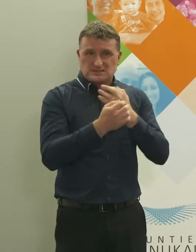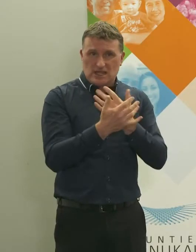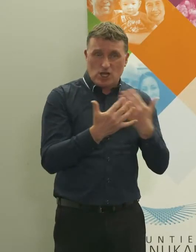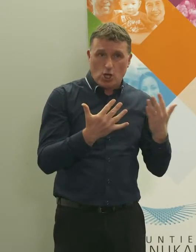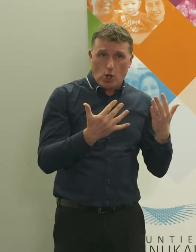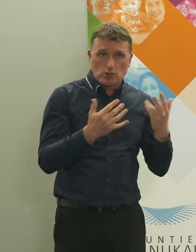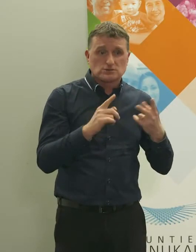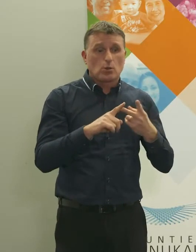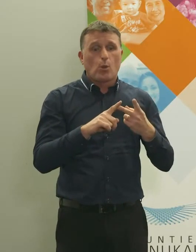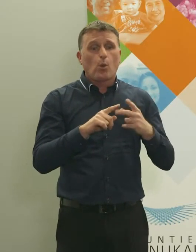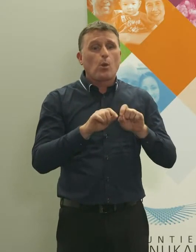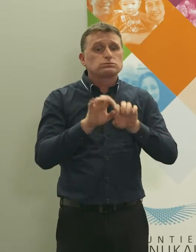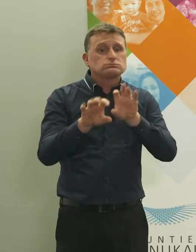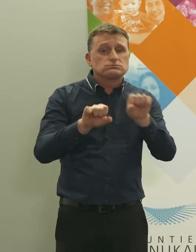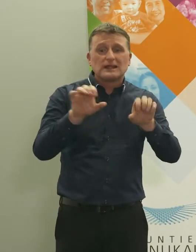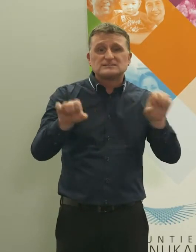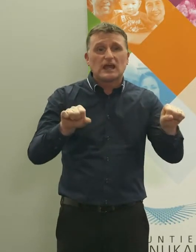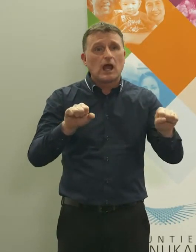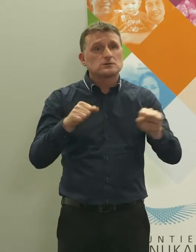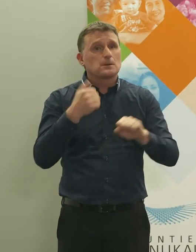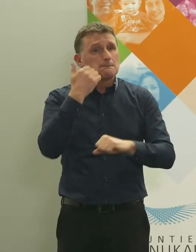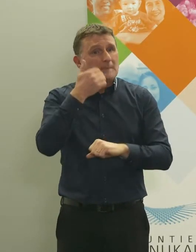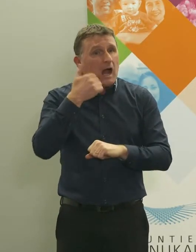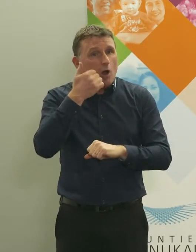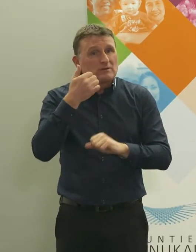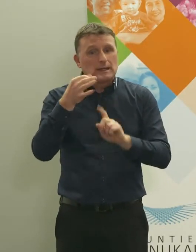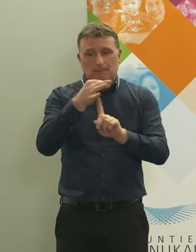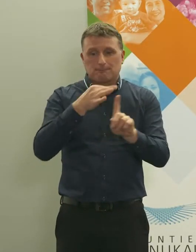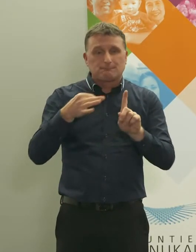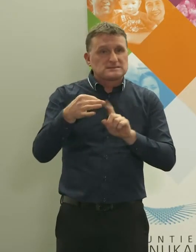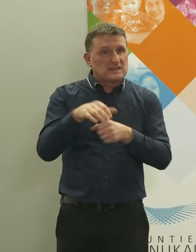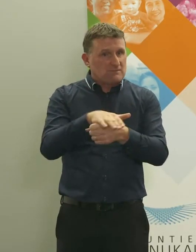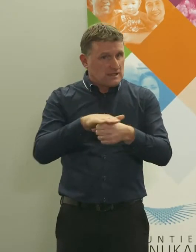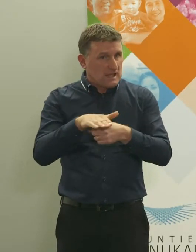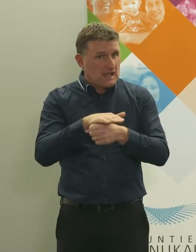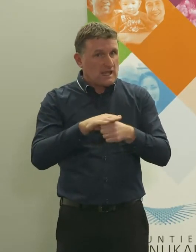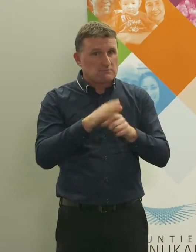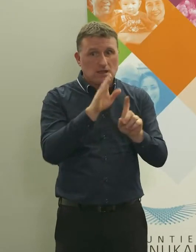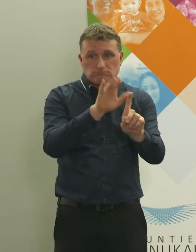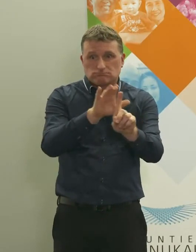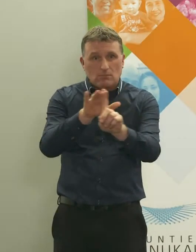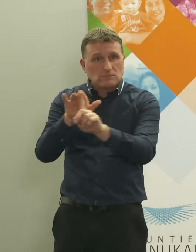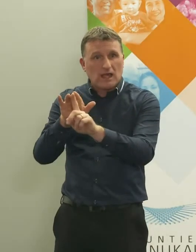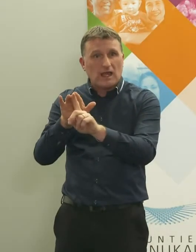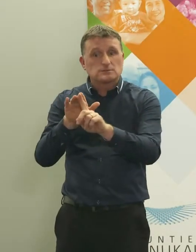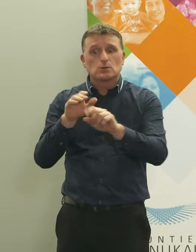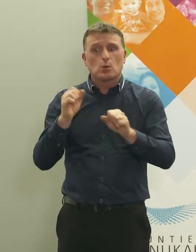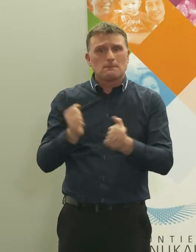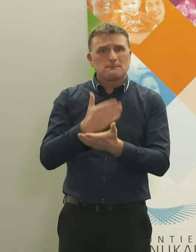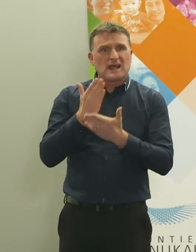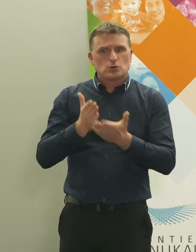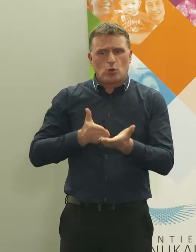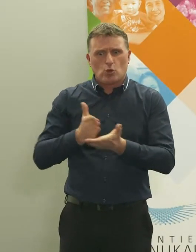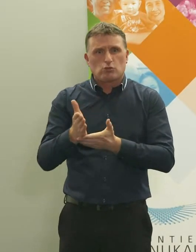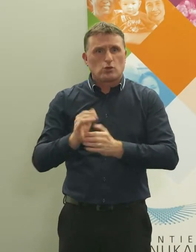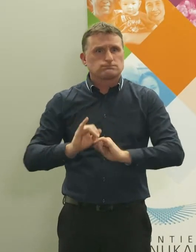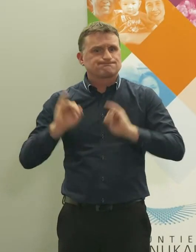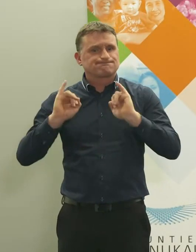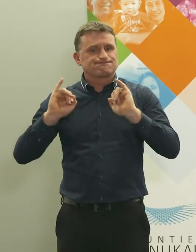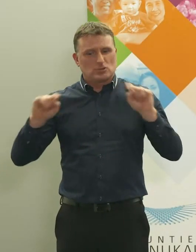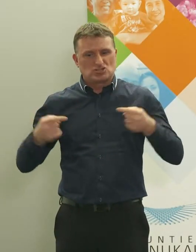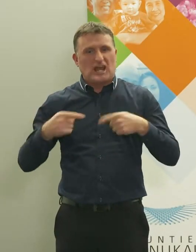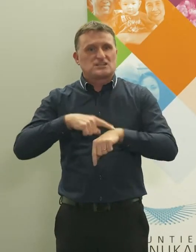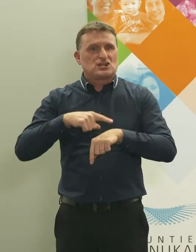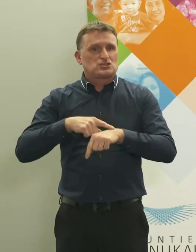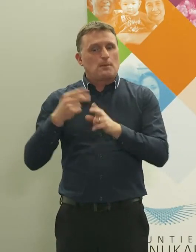into our Māori and Pacific communities in particular, and ensuring that our hospitals continue to function effectively during what is a very